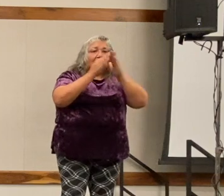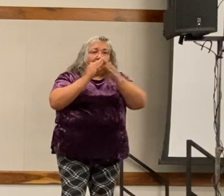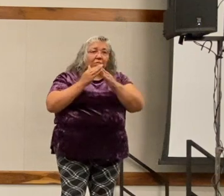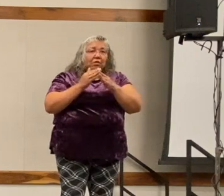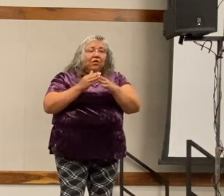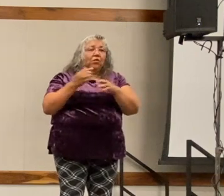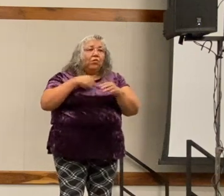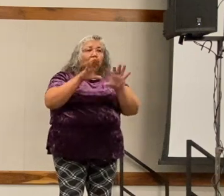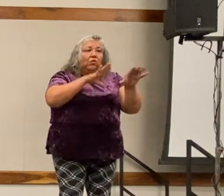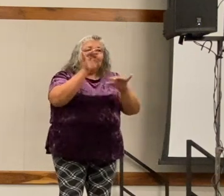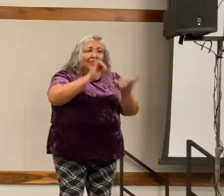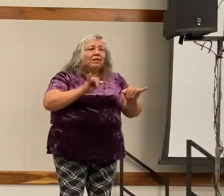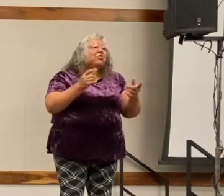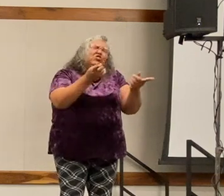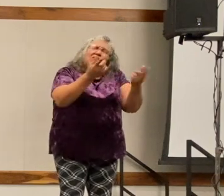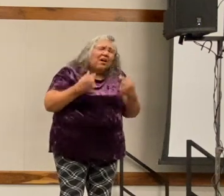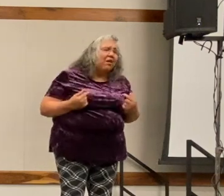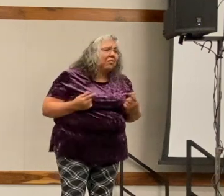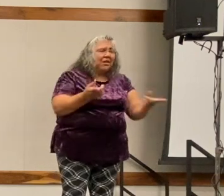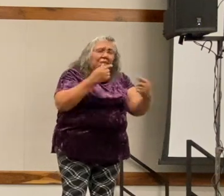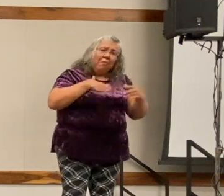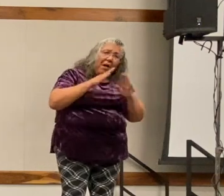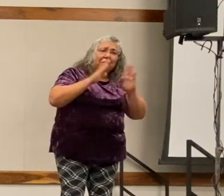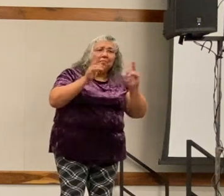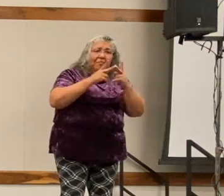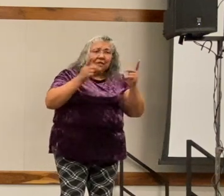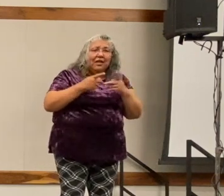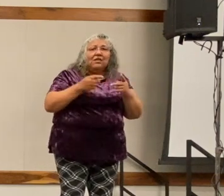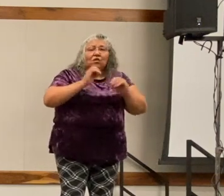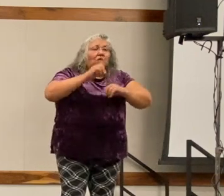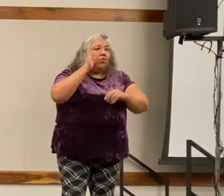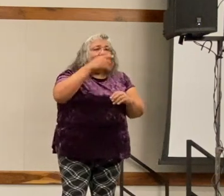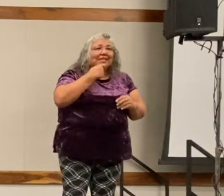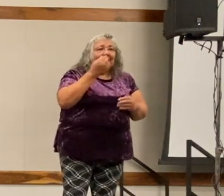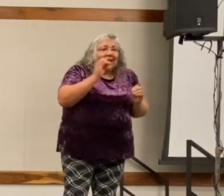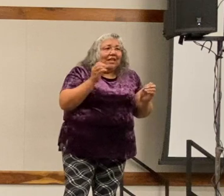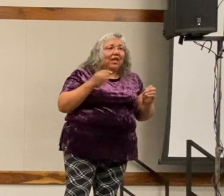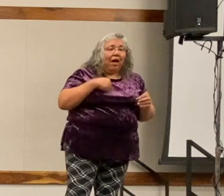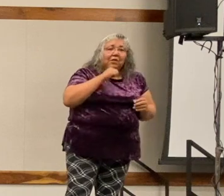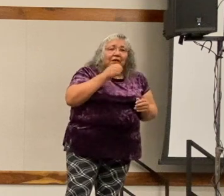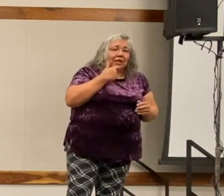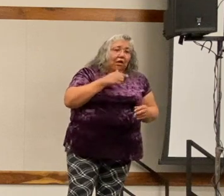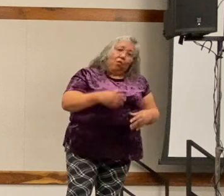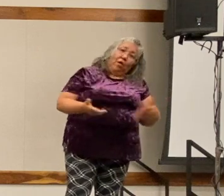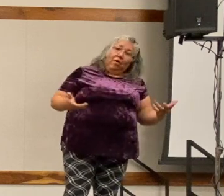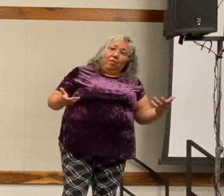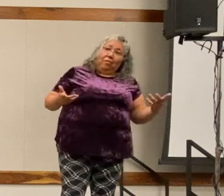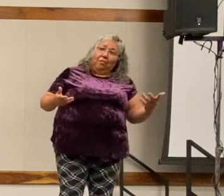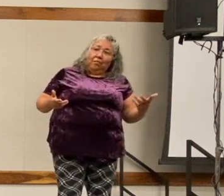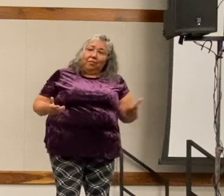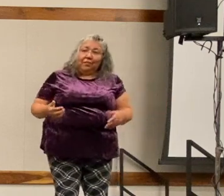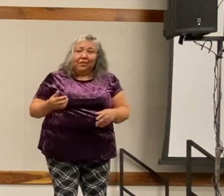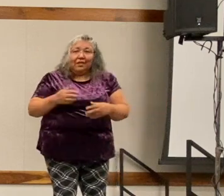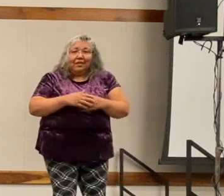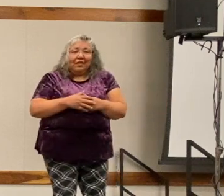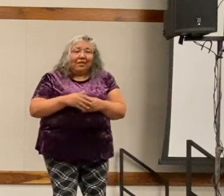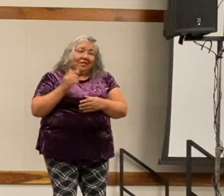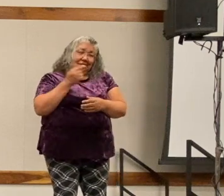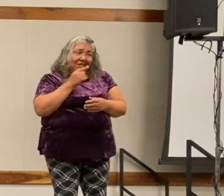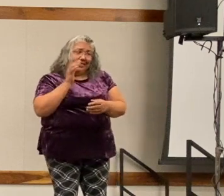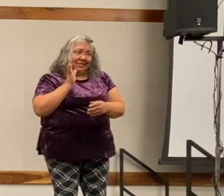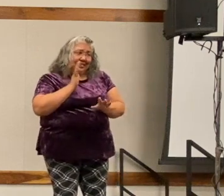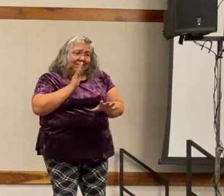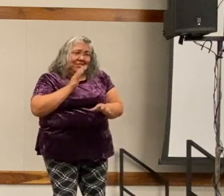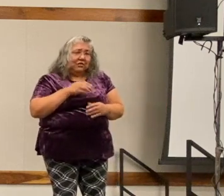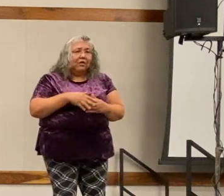We're doing the same. Just come to my place. Nobody's going to say anything. I'm not going to say, well, there's magic over here. I'm not going to say it.